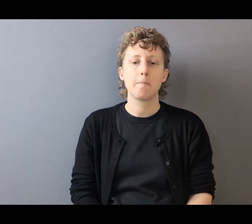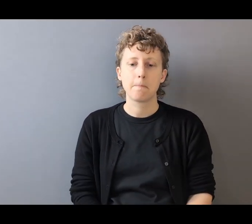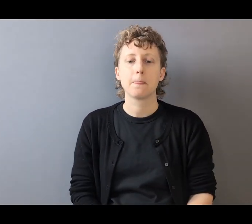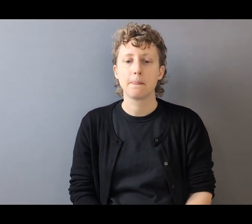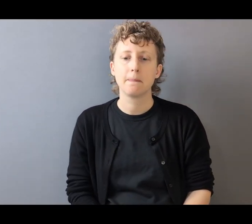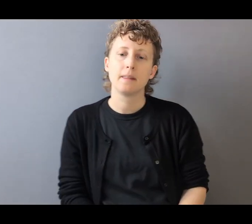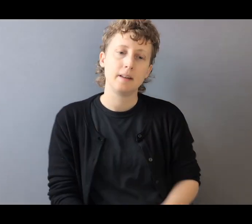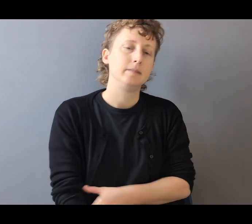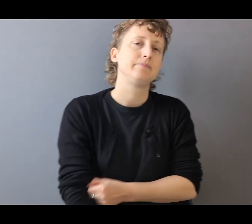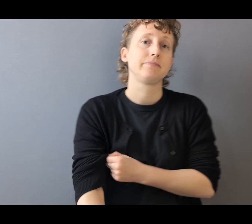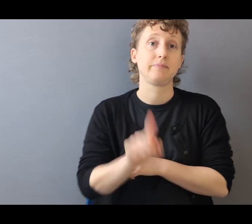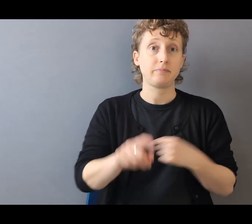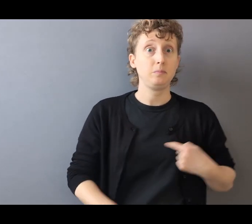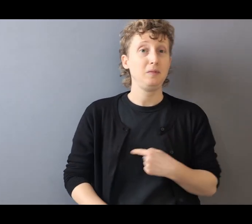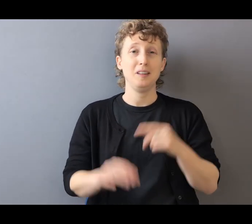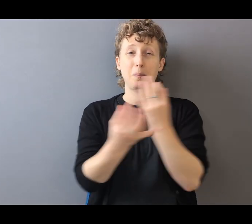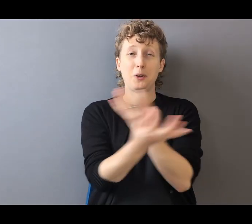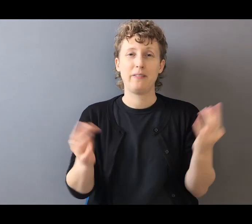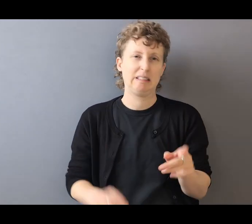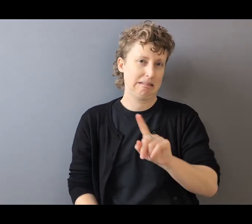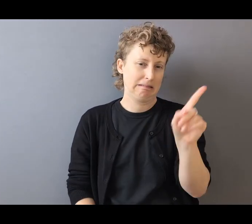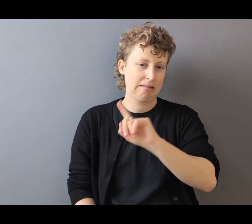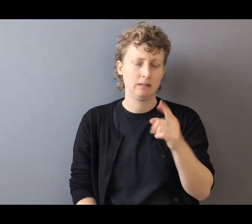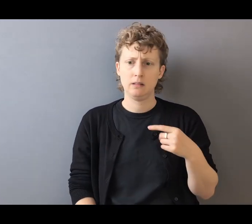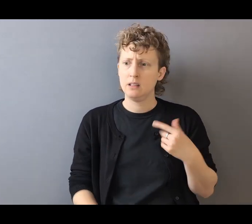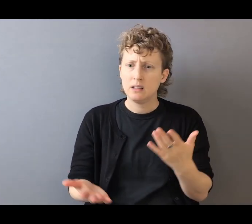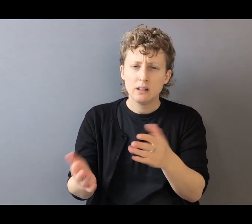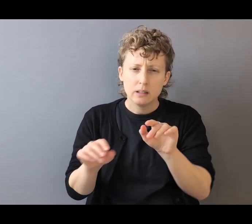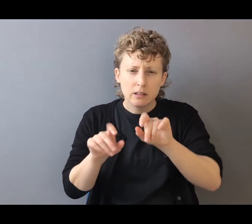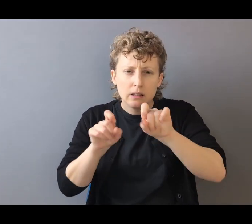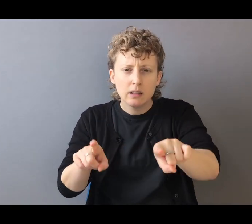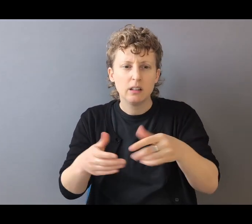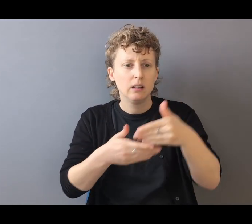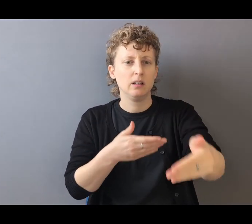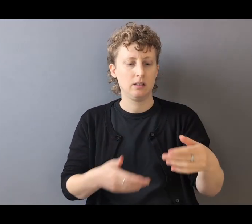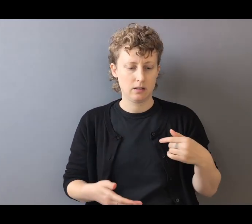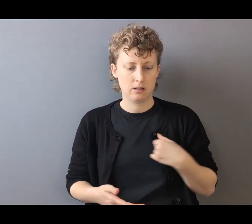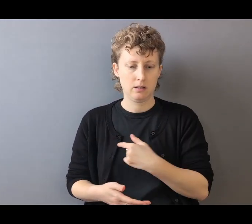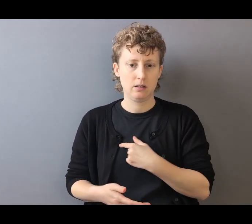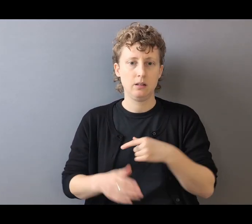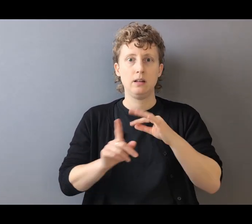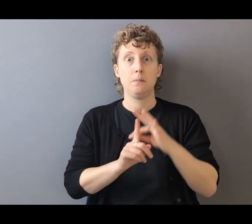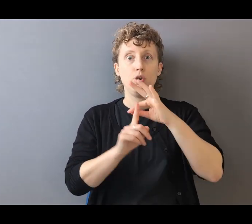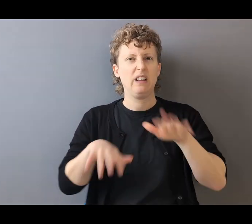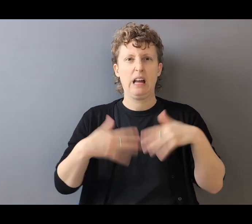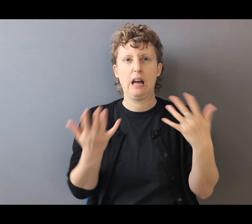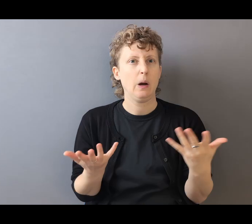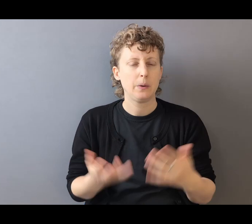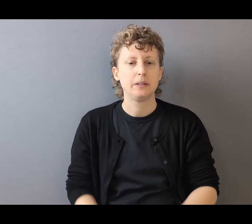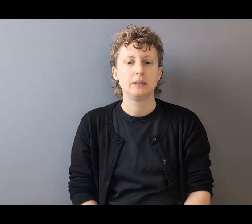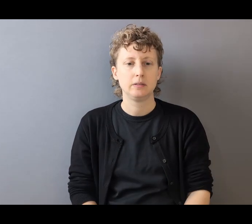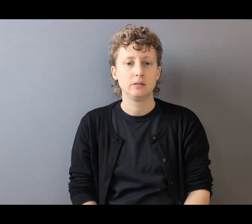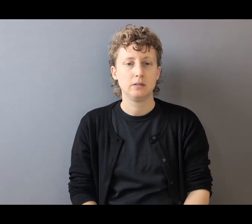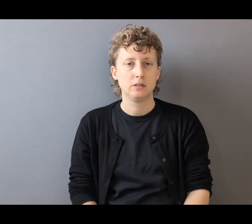am sure, not perfect. So what could we do better, or what could we do more of? Biljana, do you have any